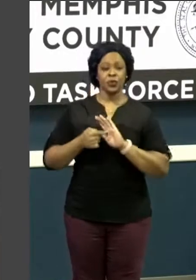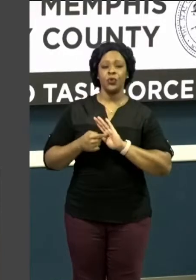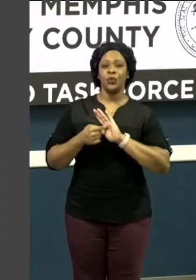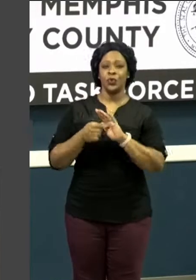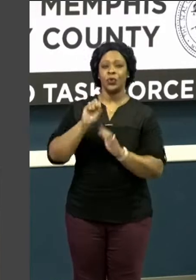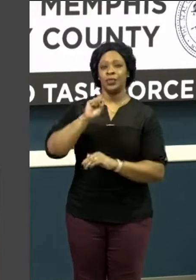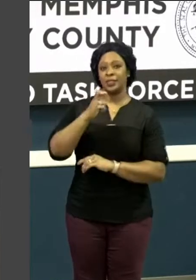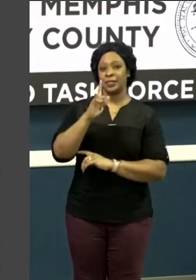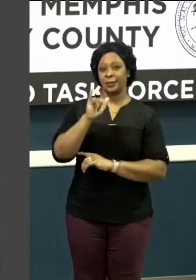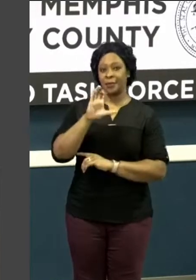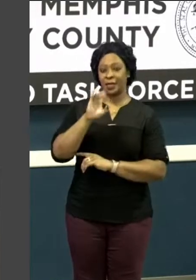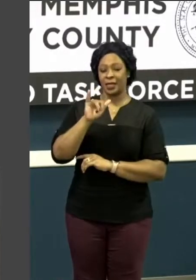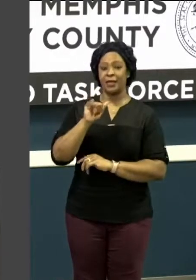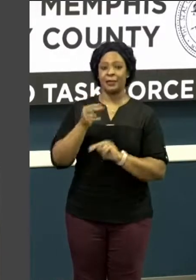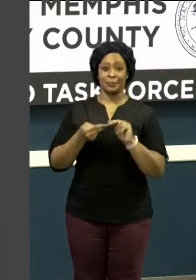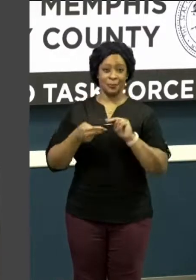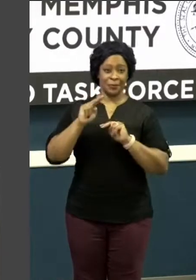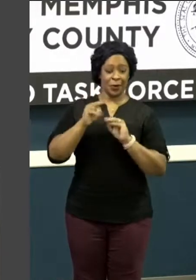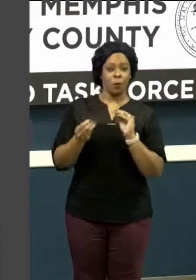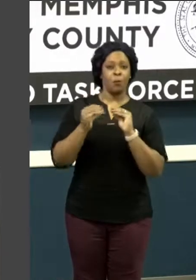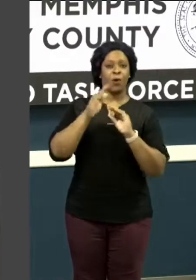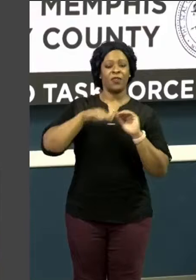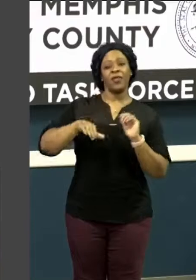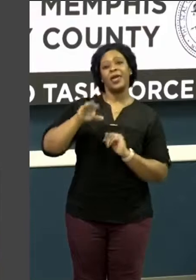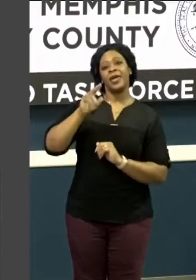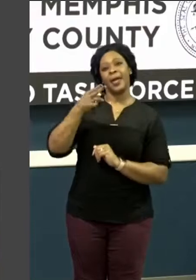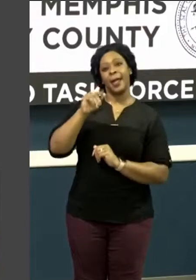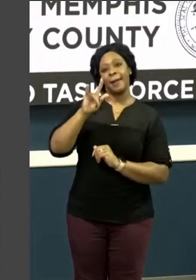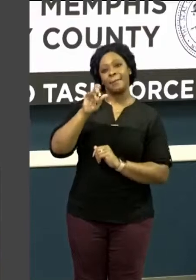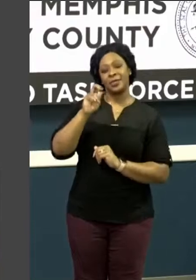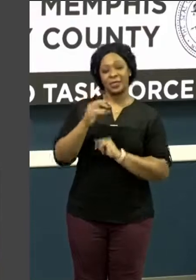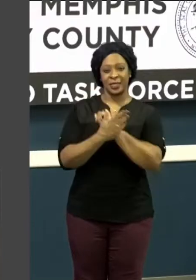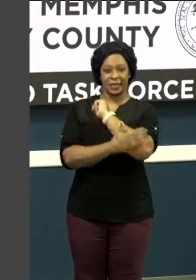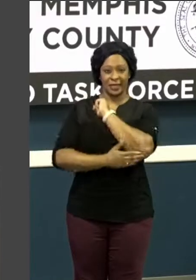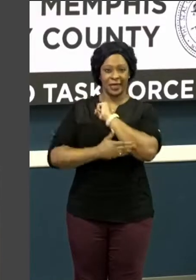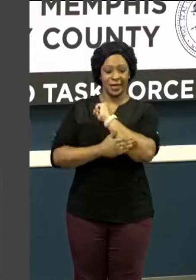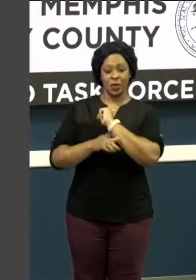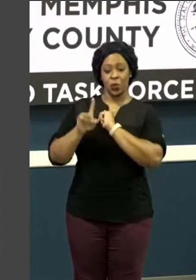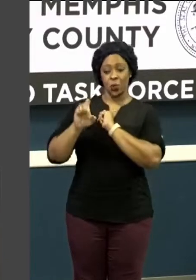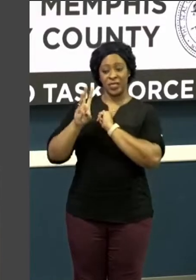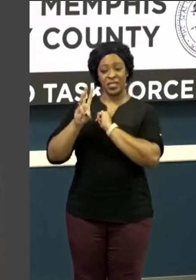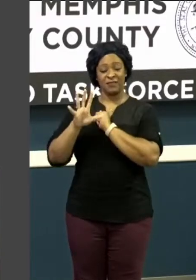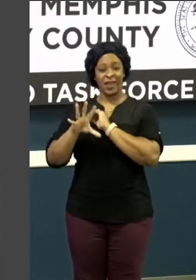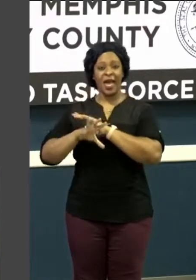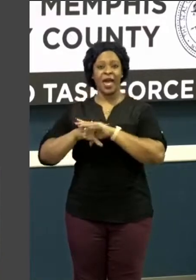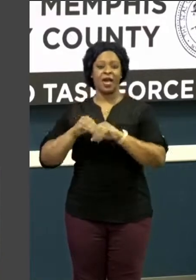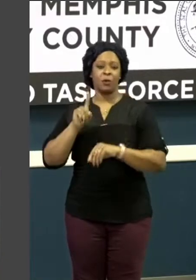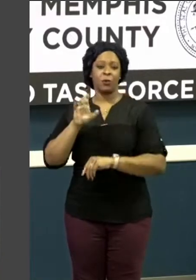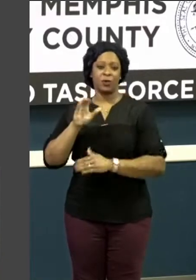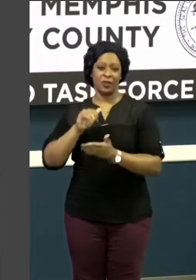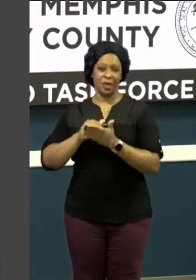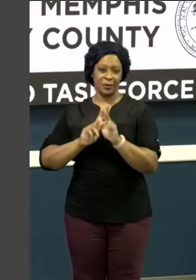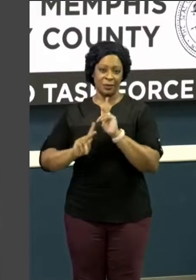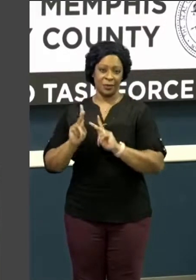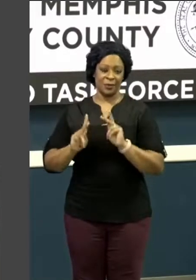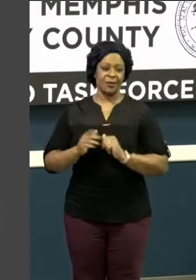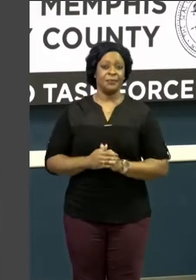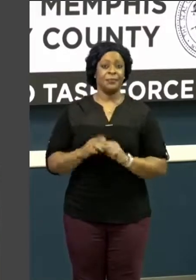also remains higher than Hamilton County's rate of 165 per 100,000. Next